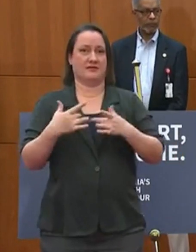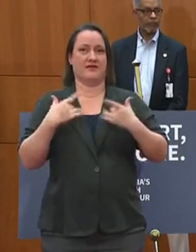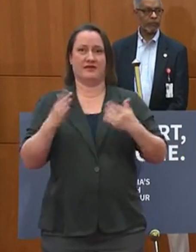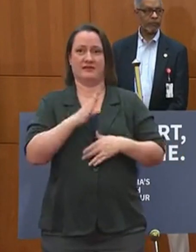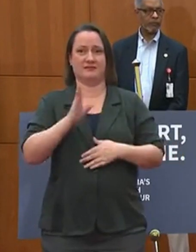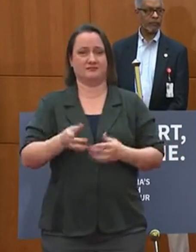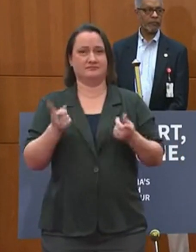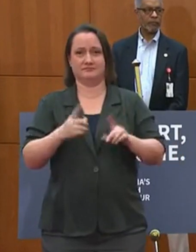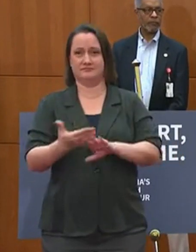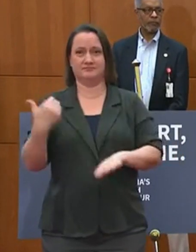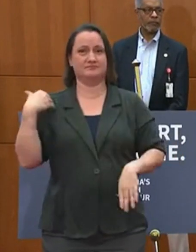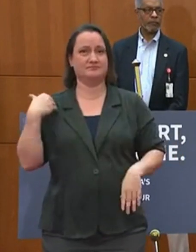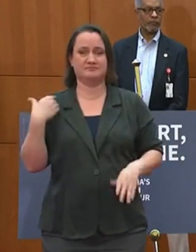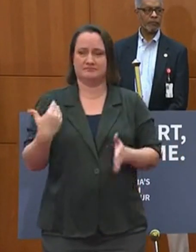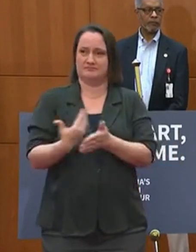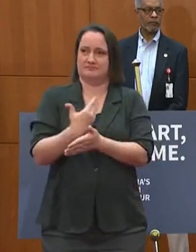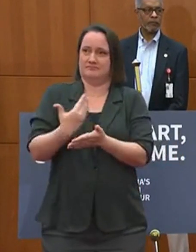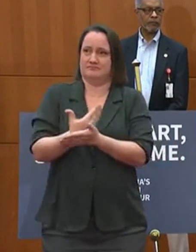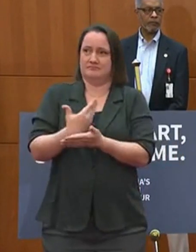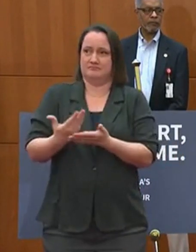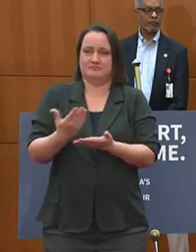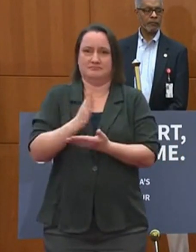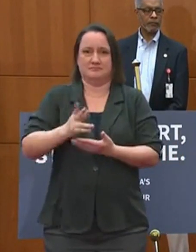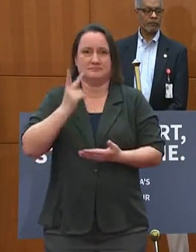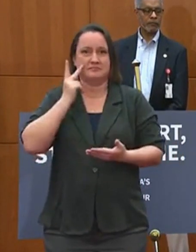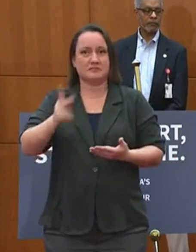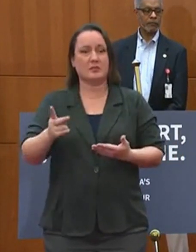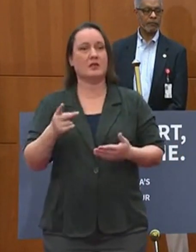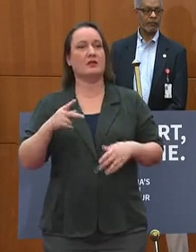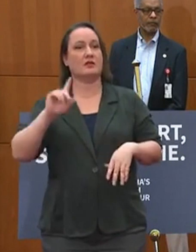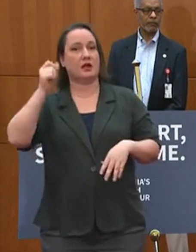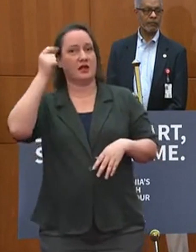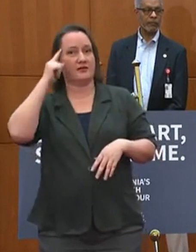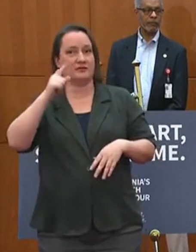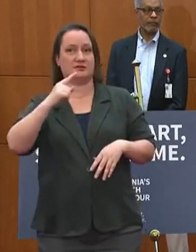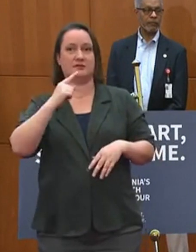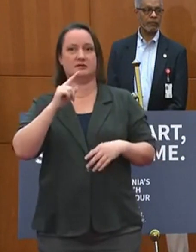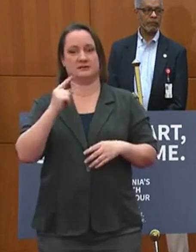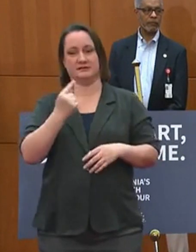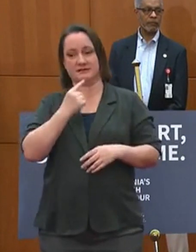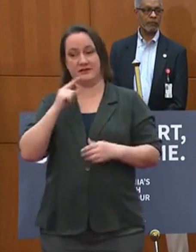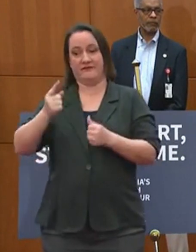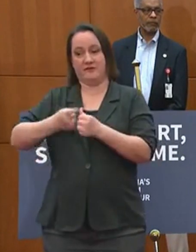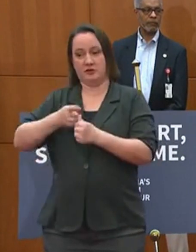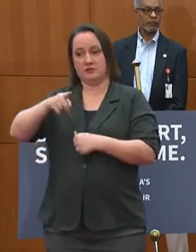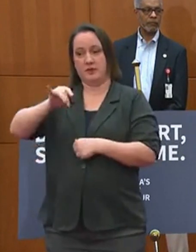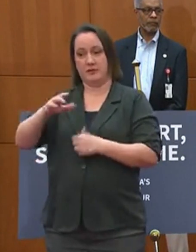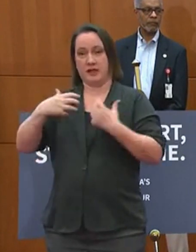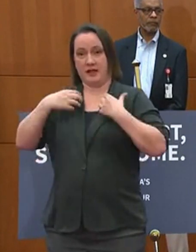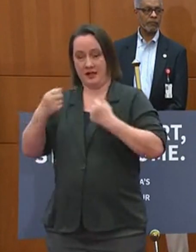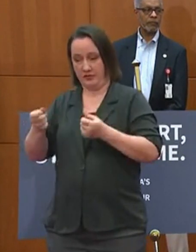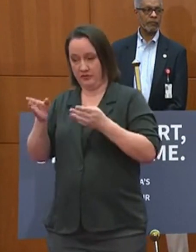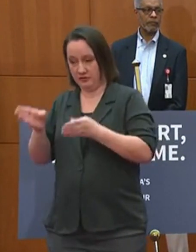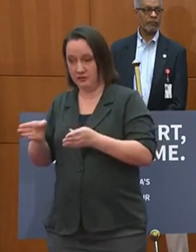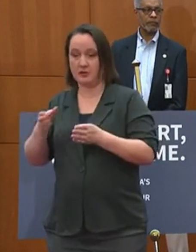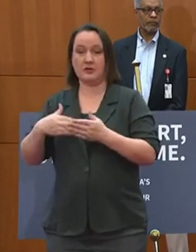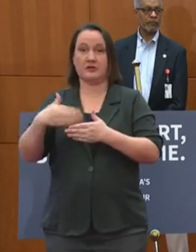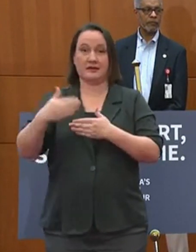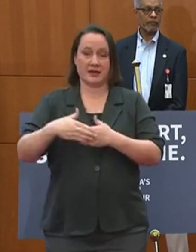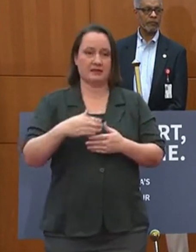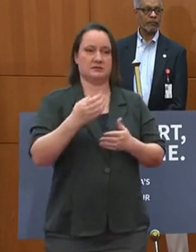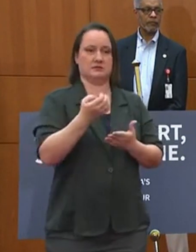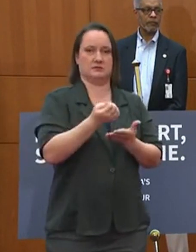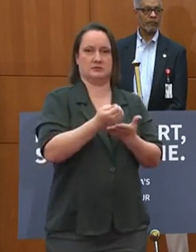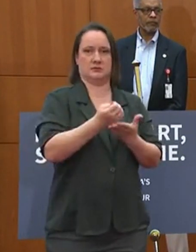has always said that it was going to be public health. We had to get that right. And then we have an economic crisis on the other side. You've seen Secretary Ball up here